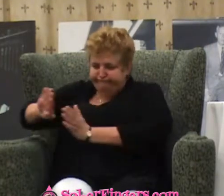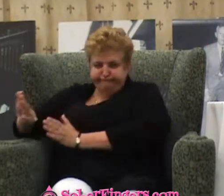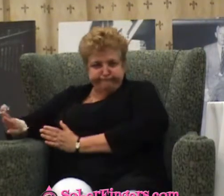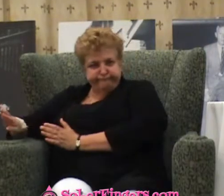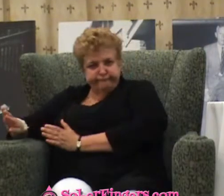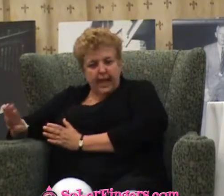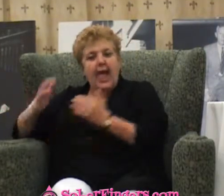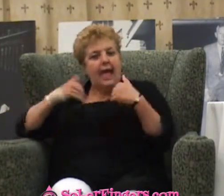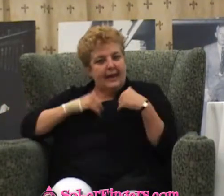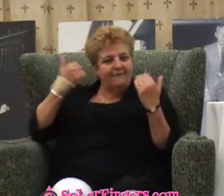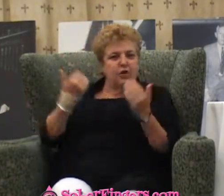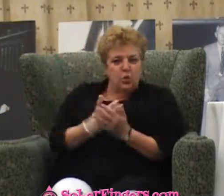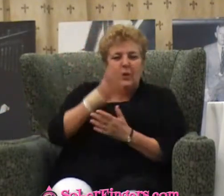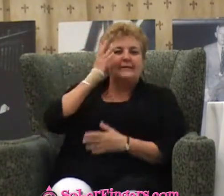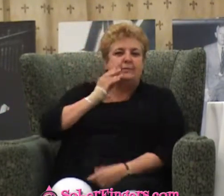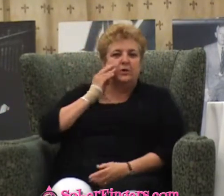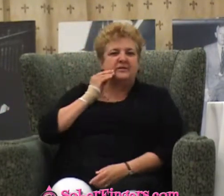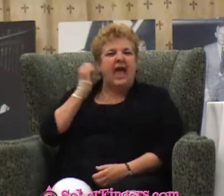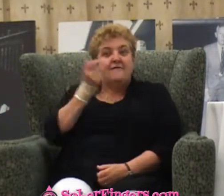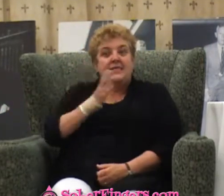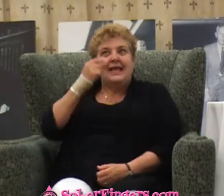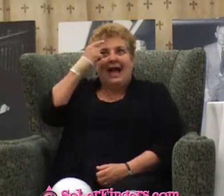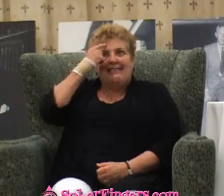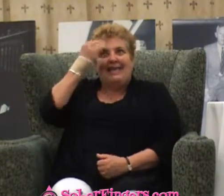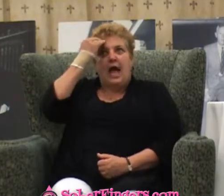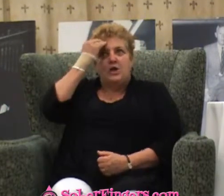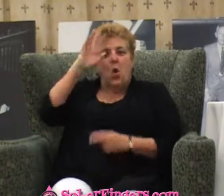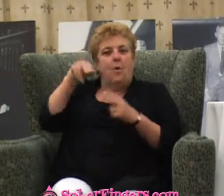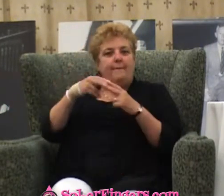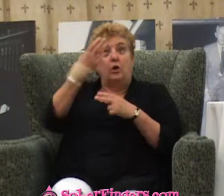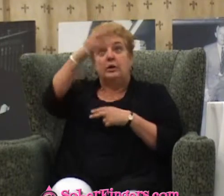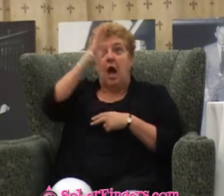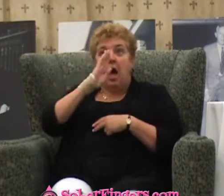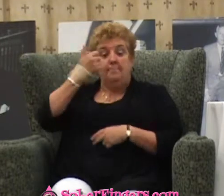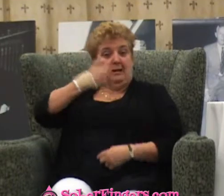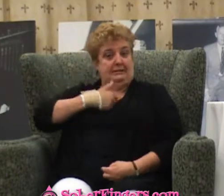Everything that I thought I knew about God, about myself, and about others.